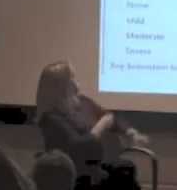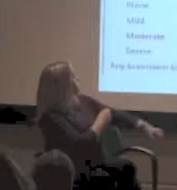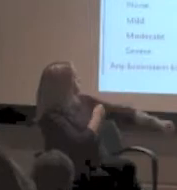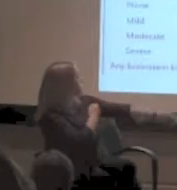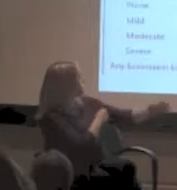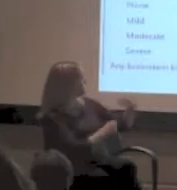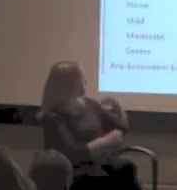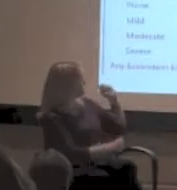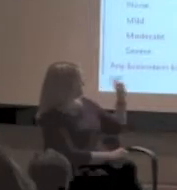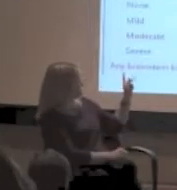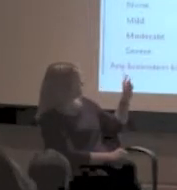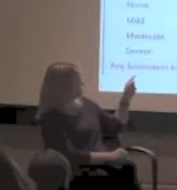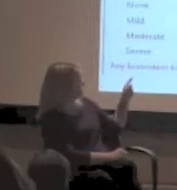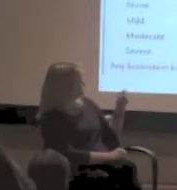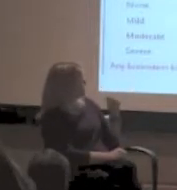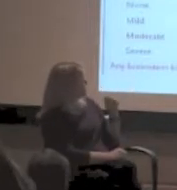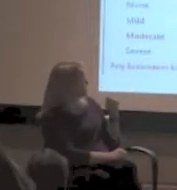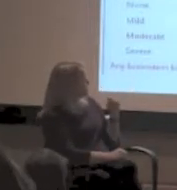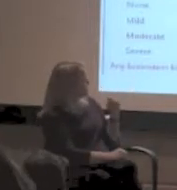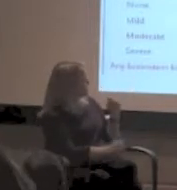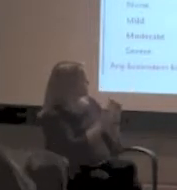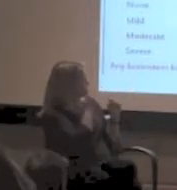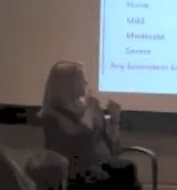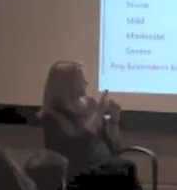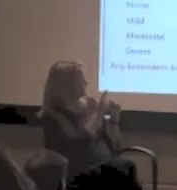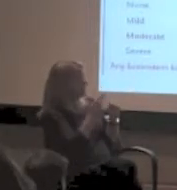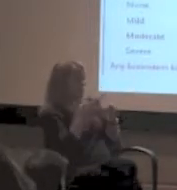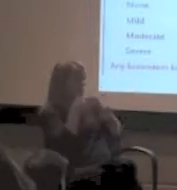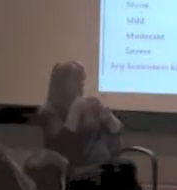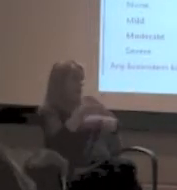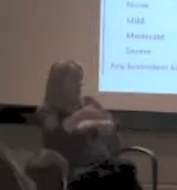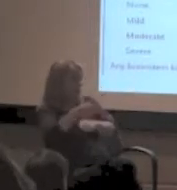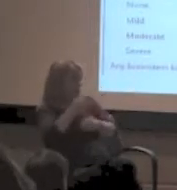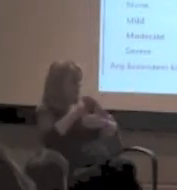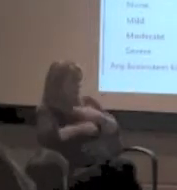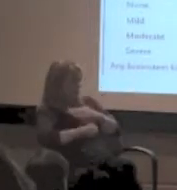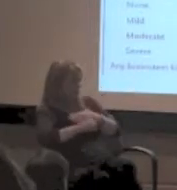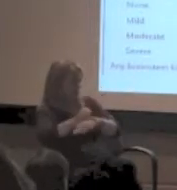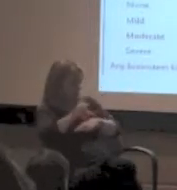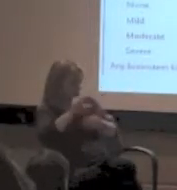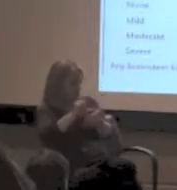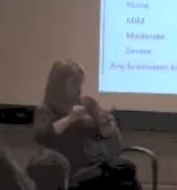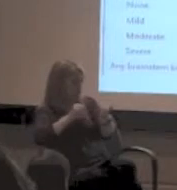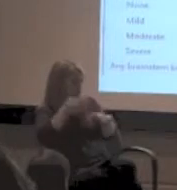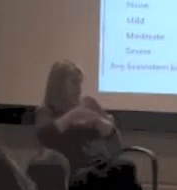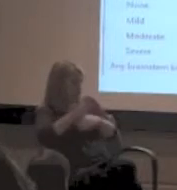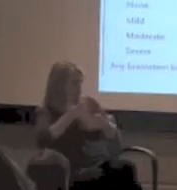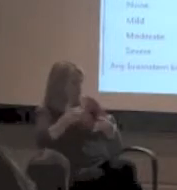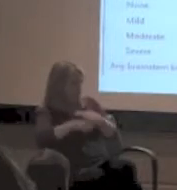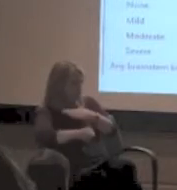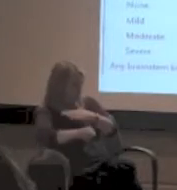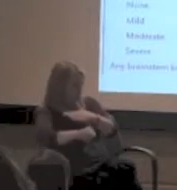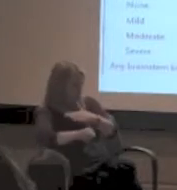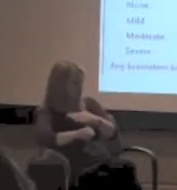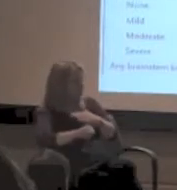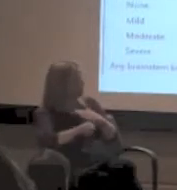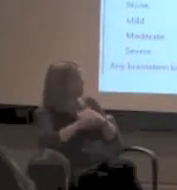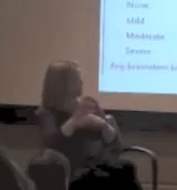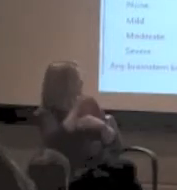Highlighted. Okay, so you can see postnatal surgery is what most kids get. Like after they're born, it's